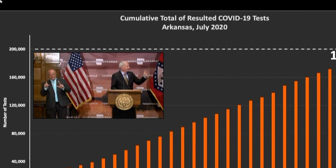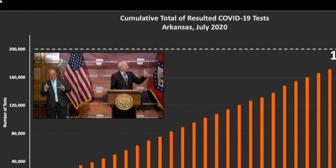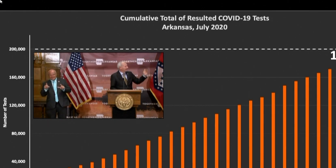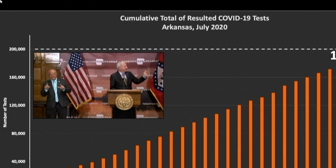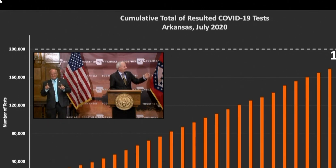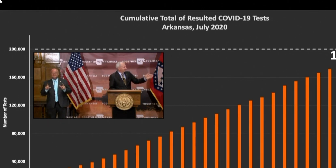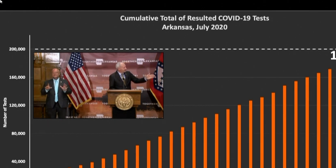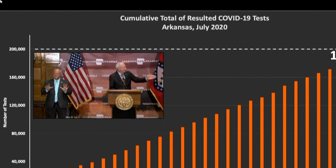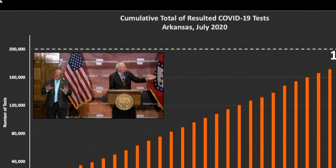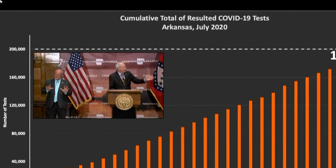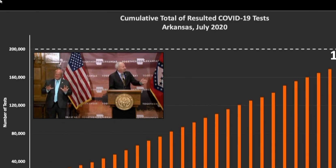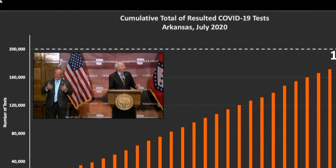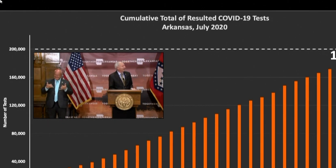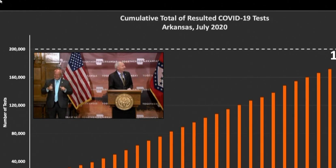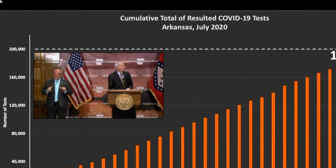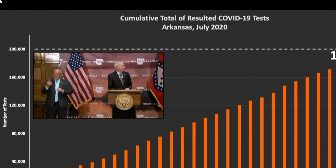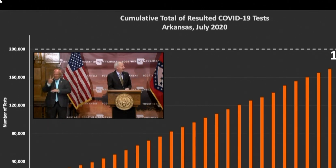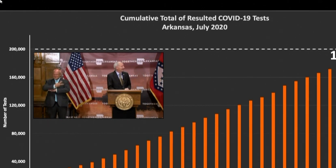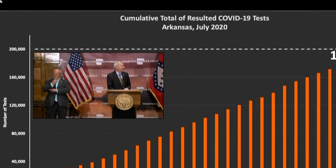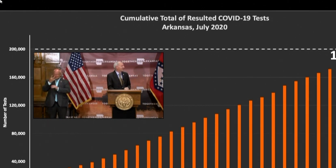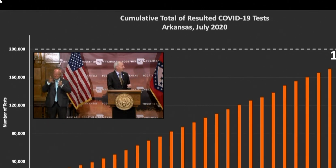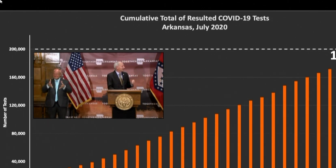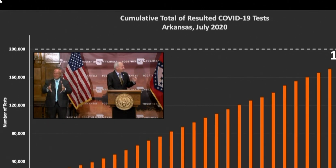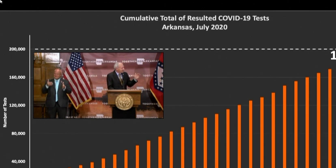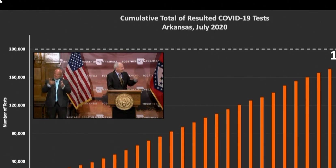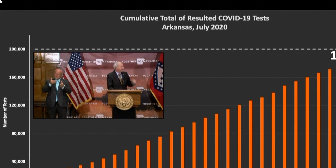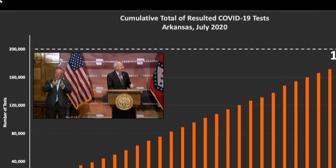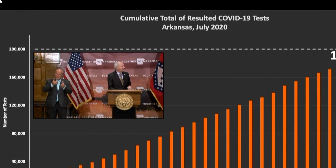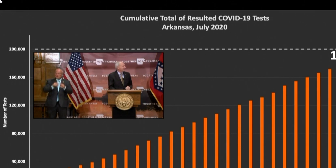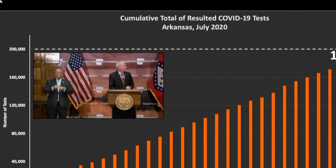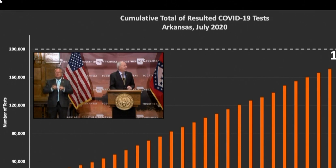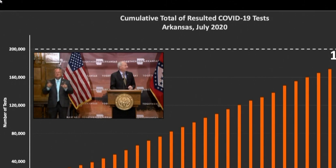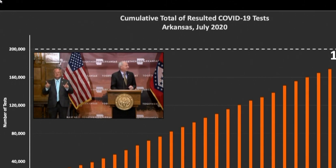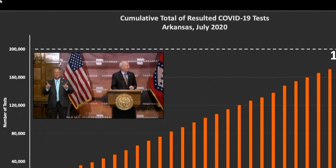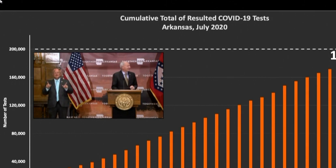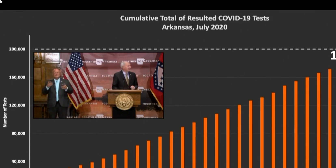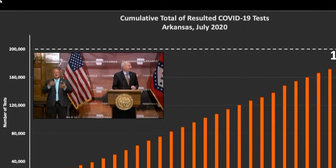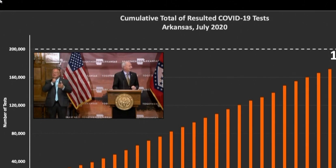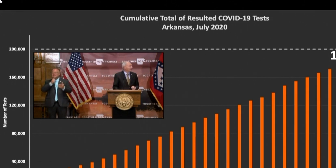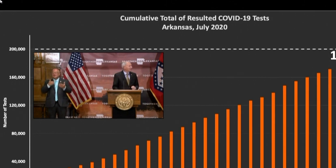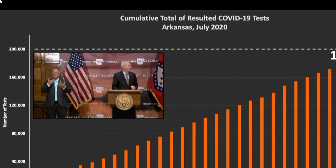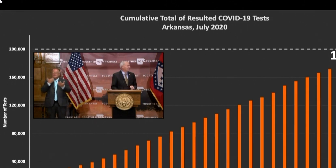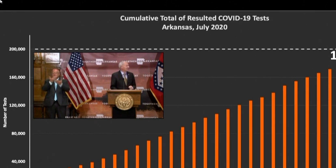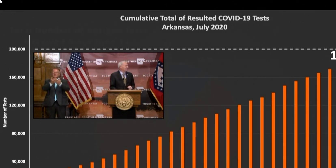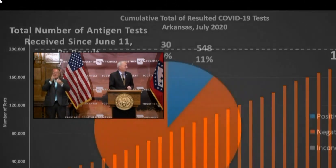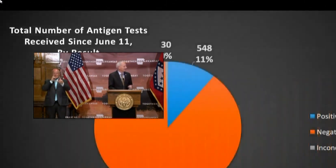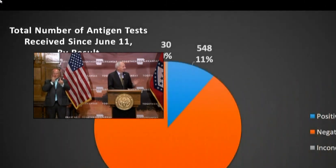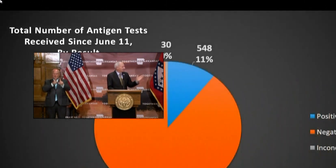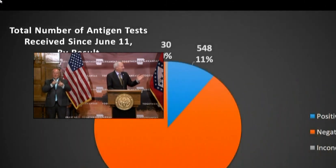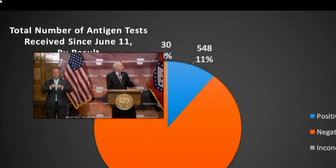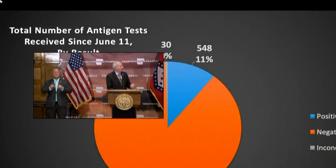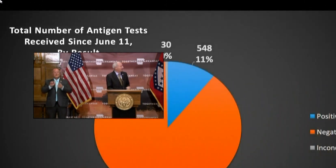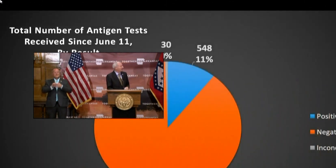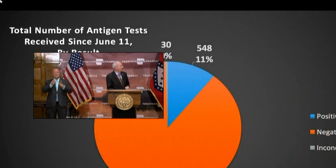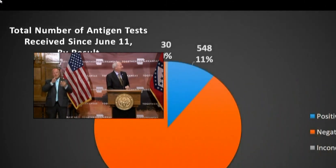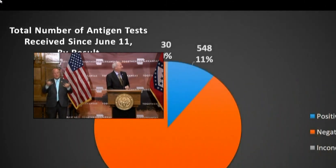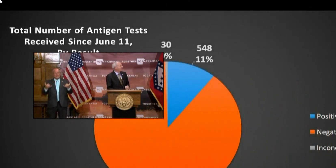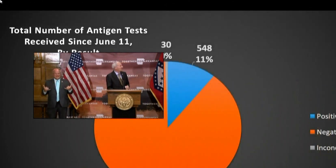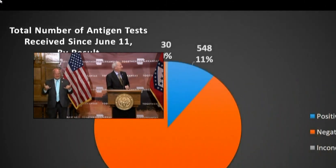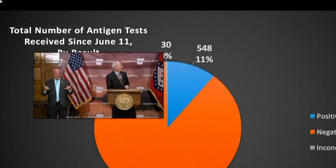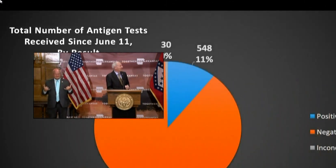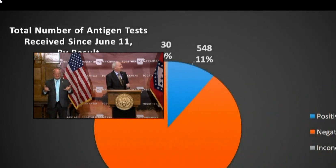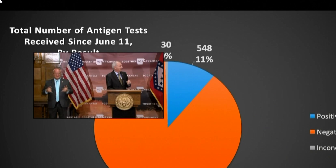tests. We still have 2 days. It'll be close, but might not make that goal, but that's where we are right